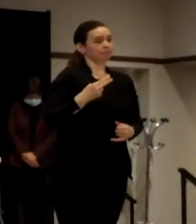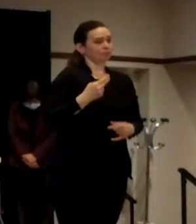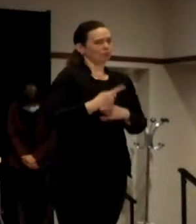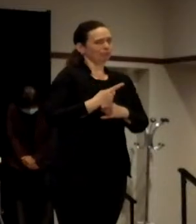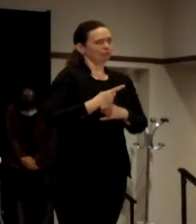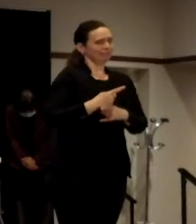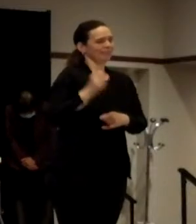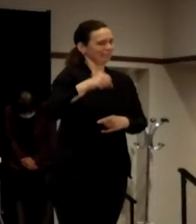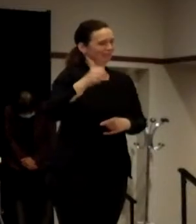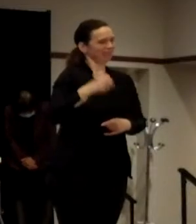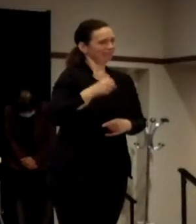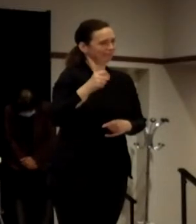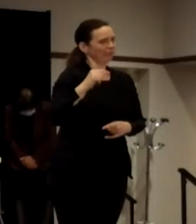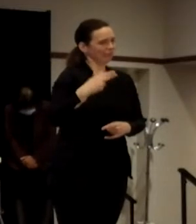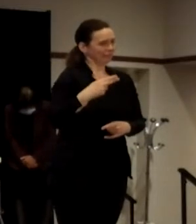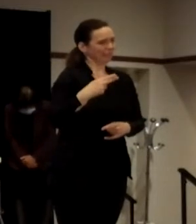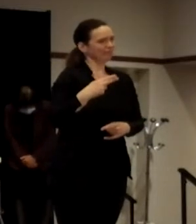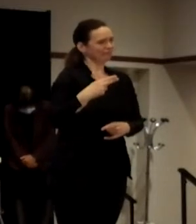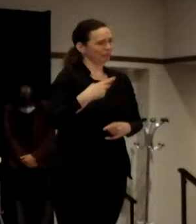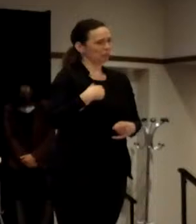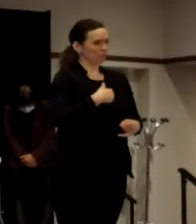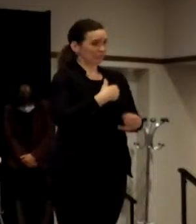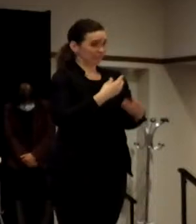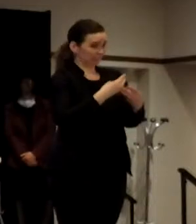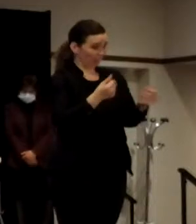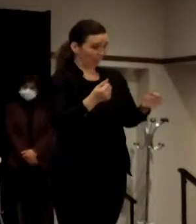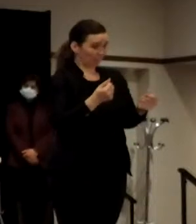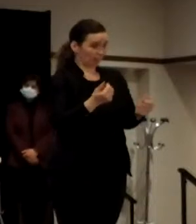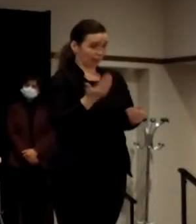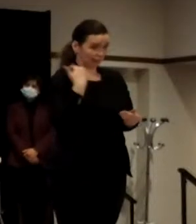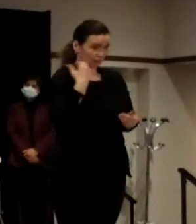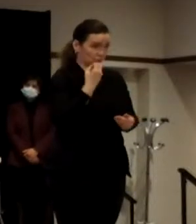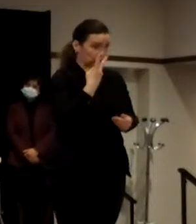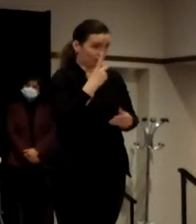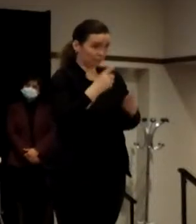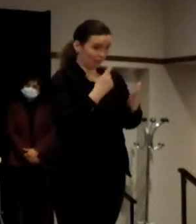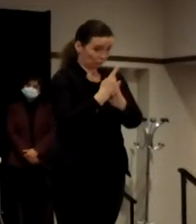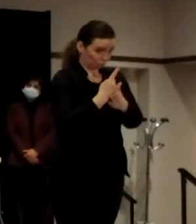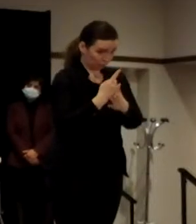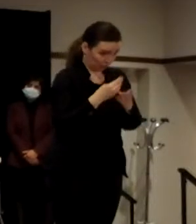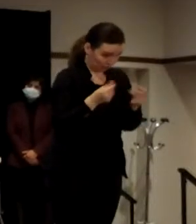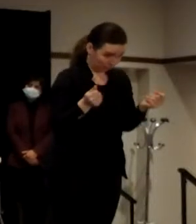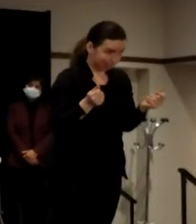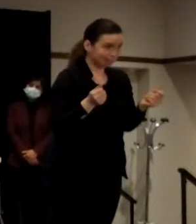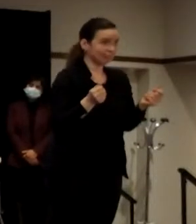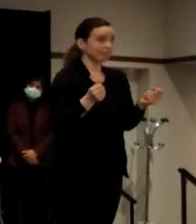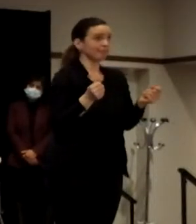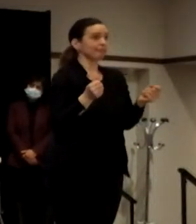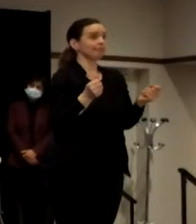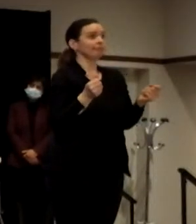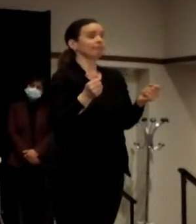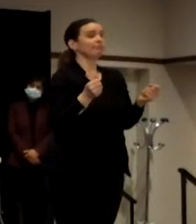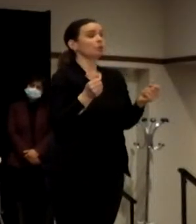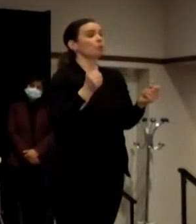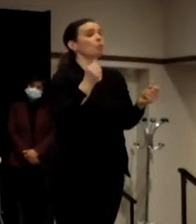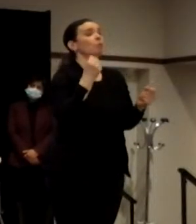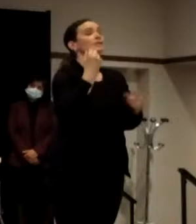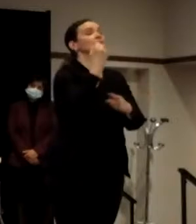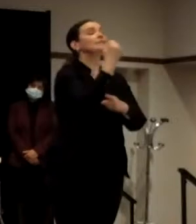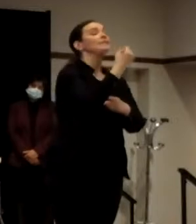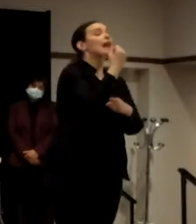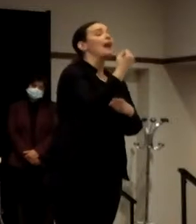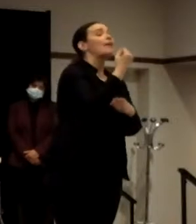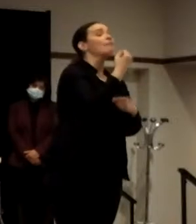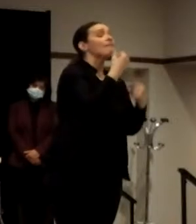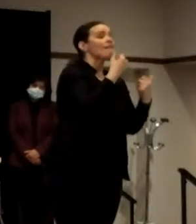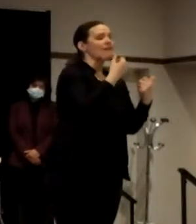worked out in the last 12 hours. So logistically, to get what needs to be done for Saturday, I think that's probably a number the university felt